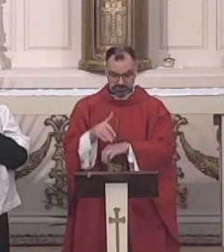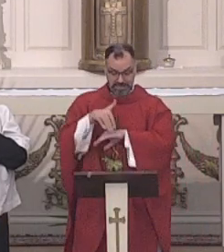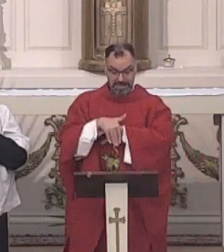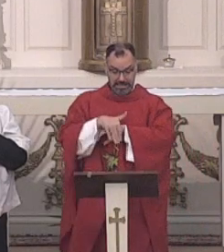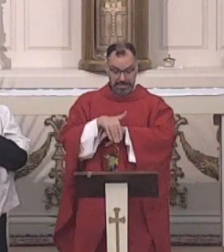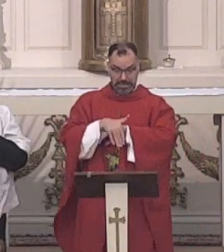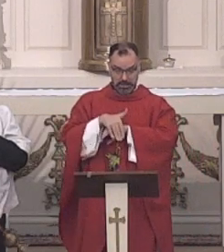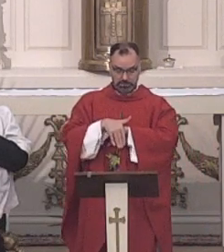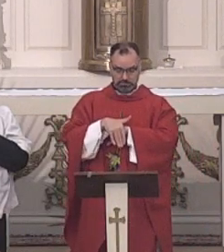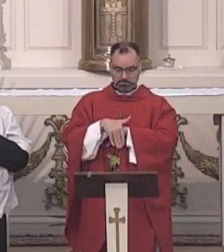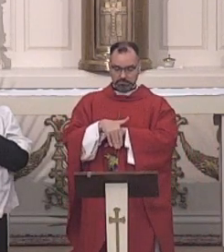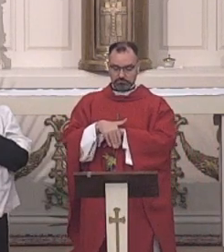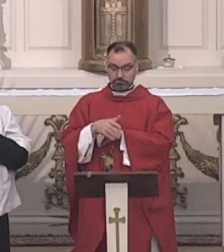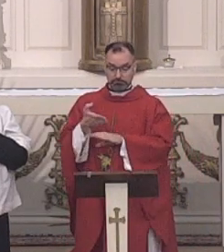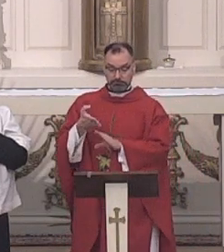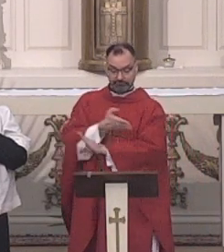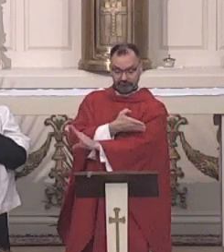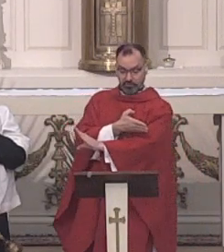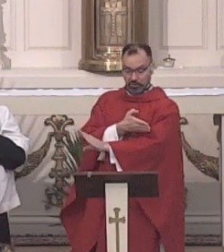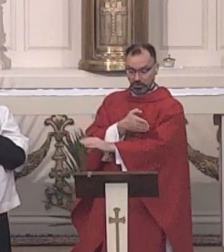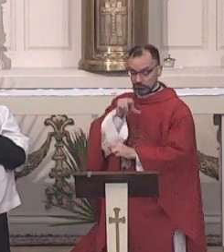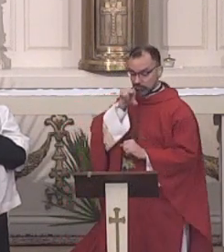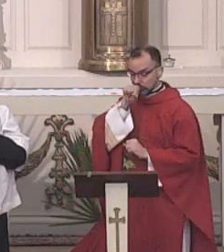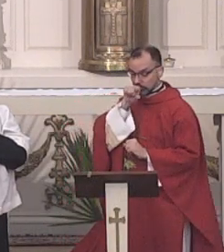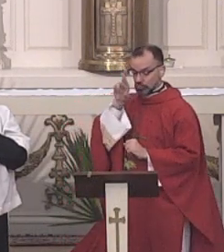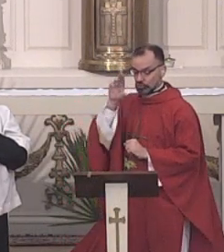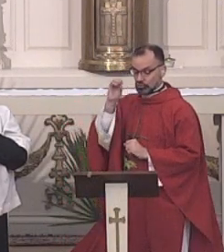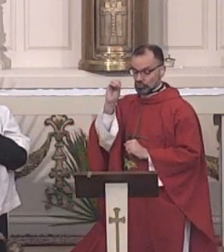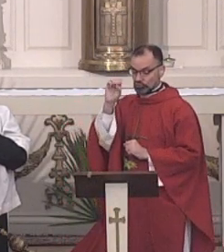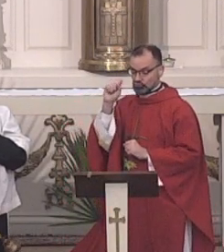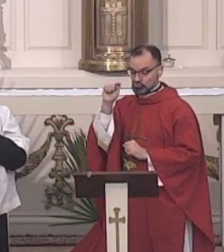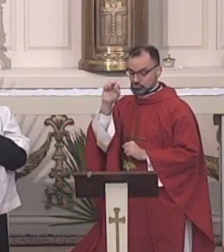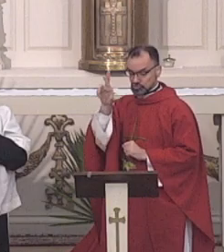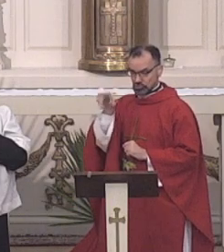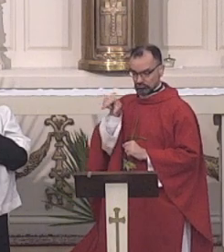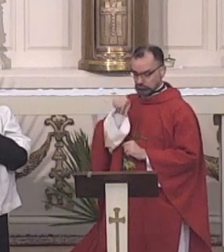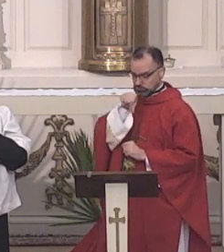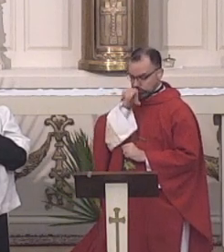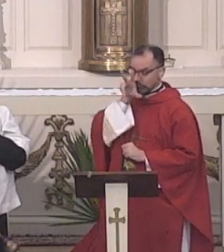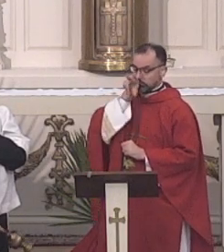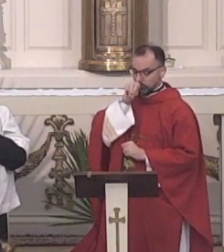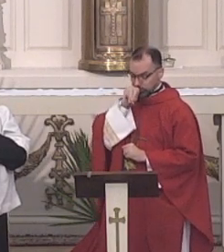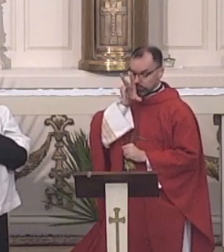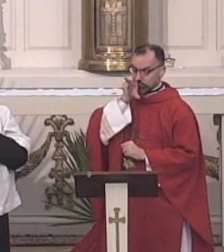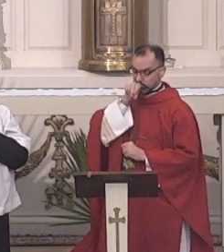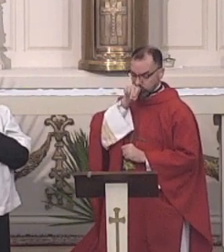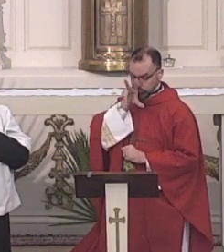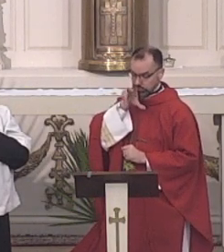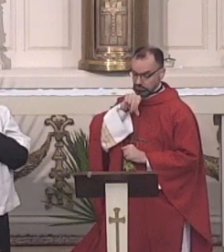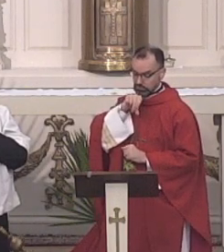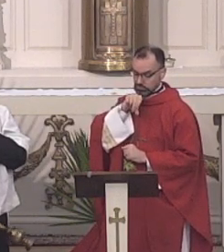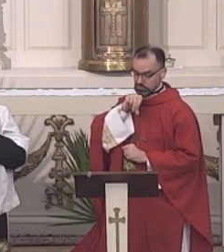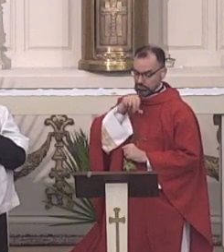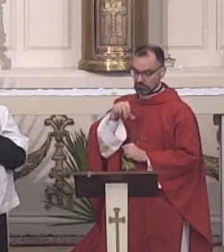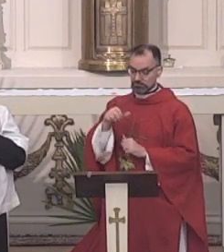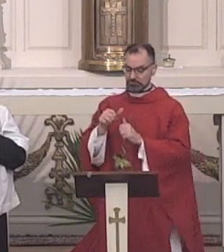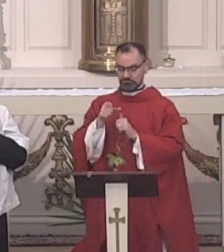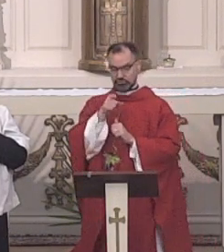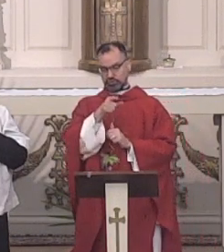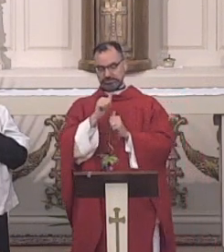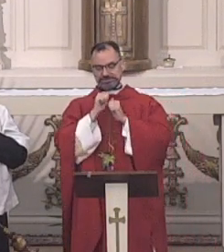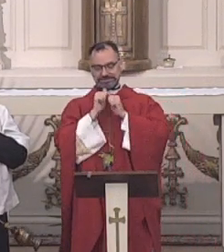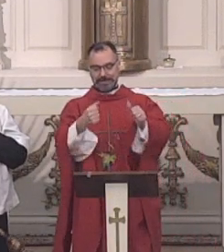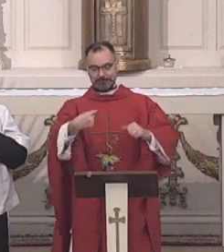"Amen, I say to you, this very night before the cock crows twice, you will deny me three times."